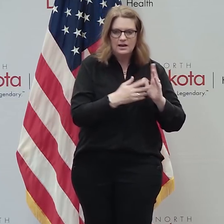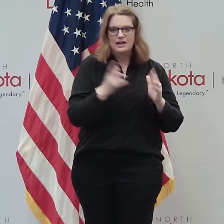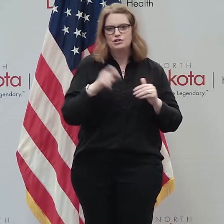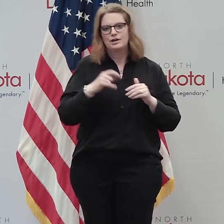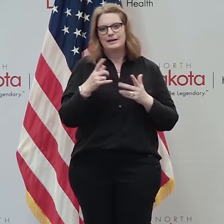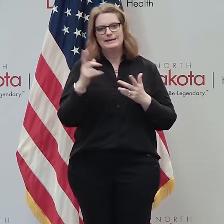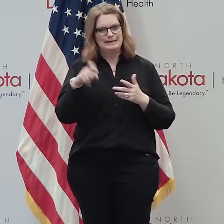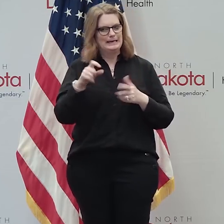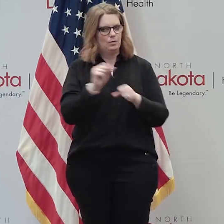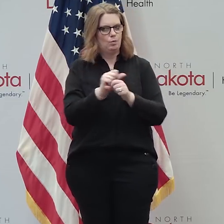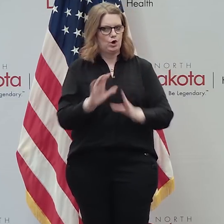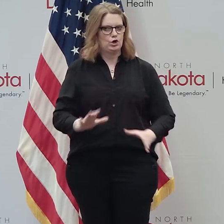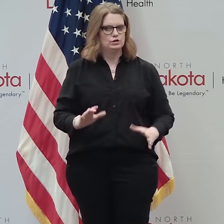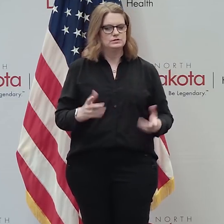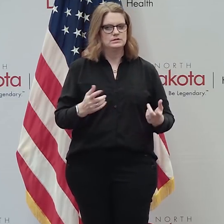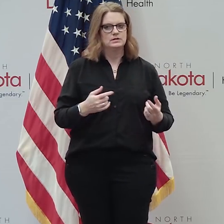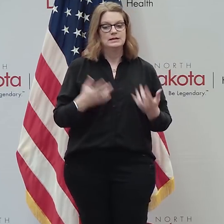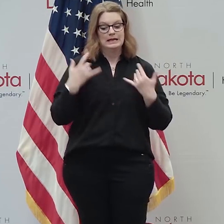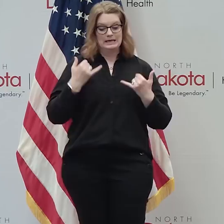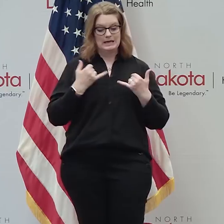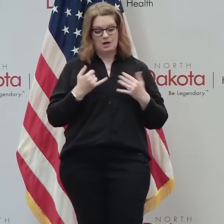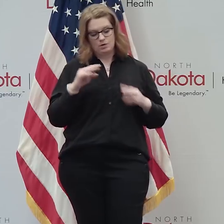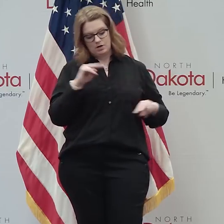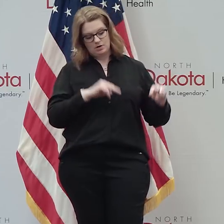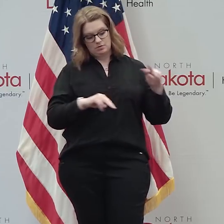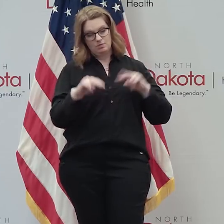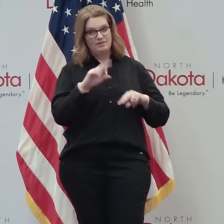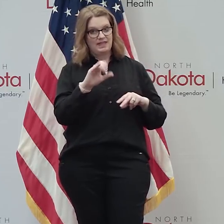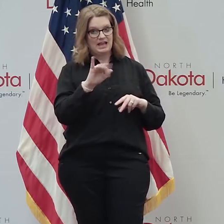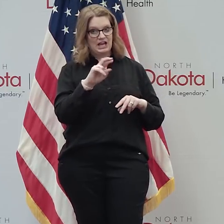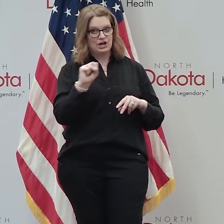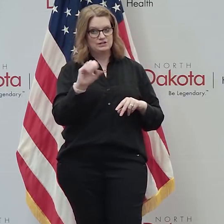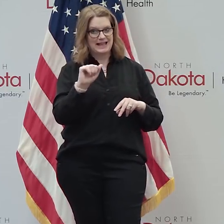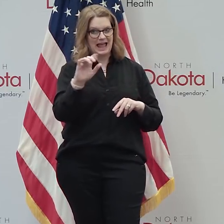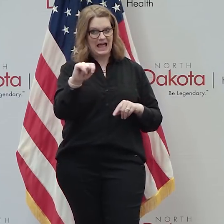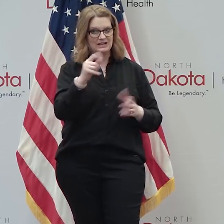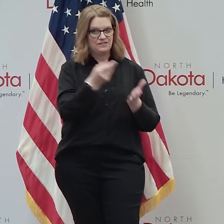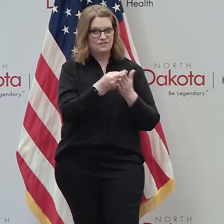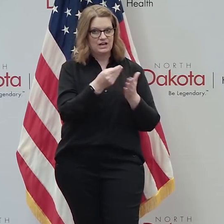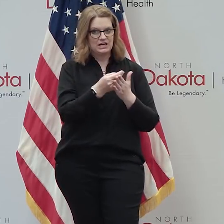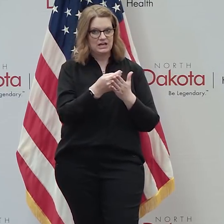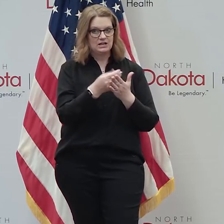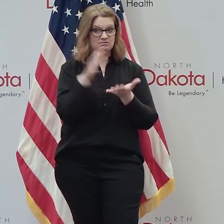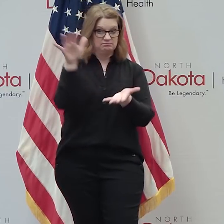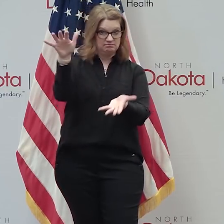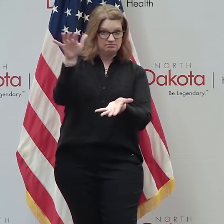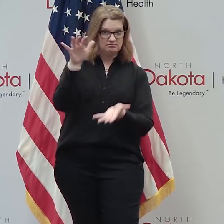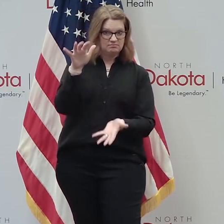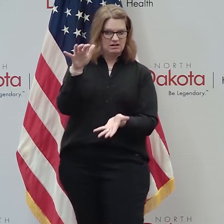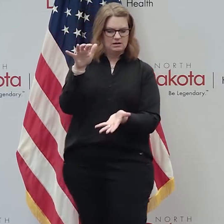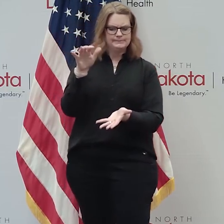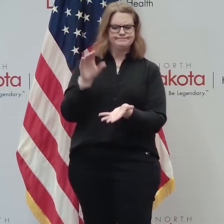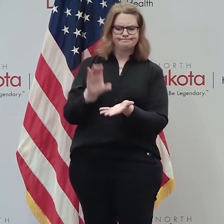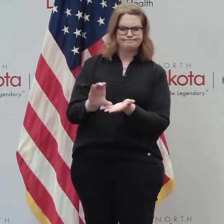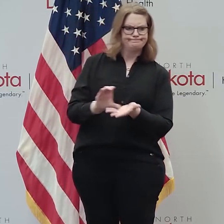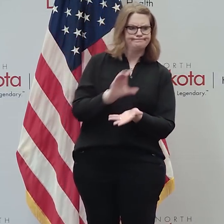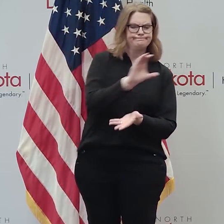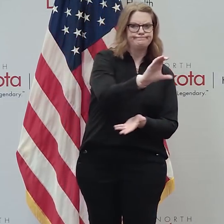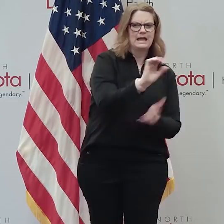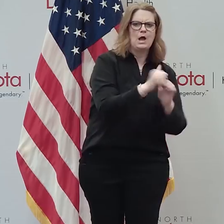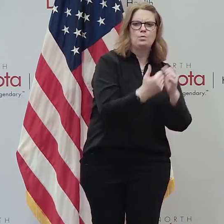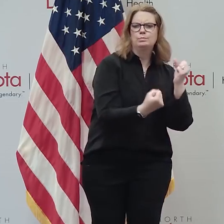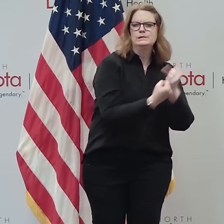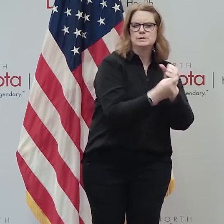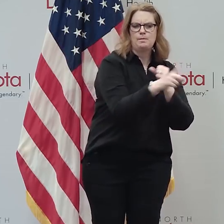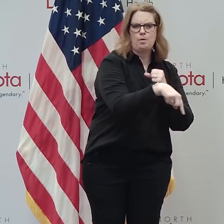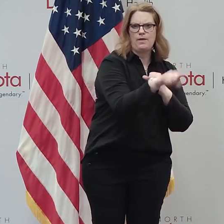And one of the things that we're going to be taking a close look at with the CARES Act funding is what can we do to support that particular segment of the economy? Because